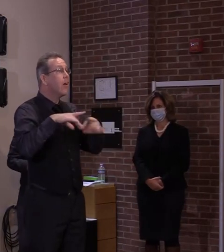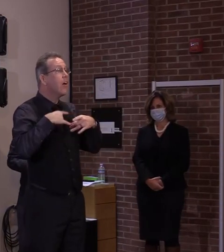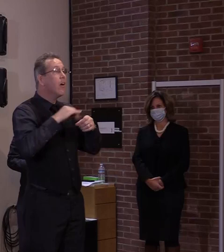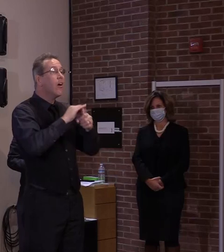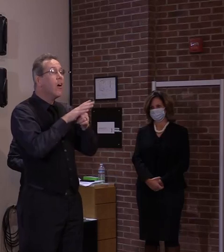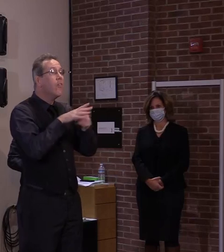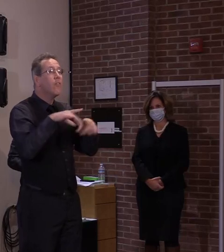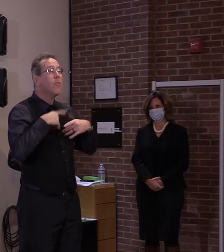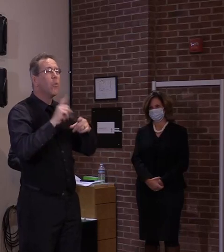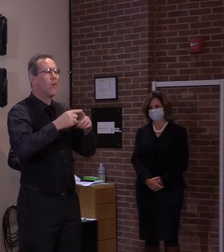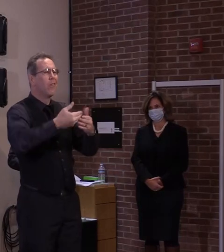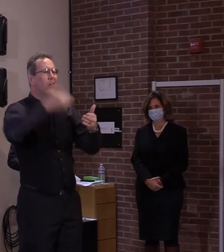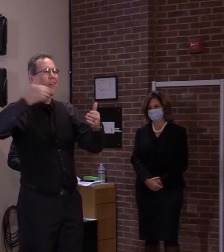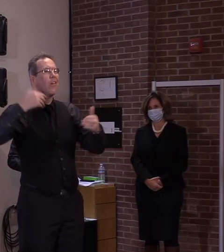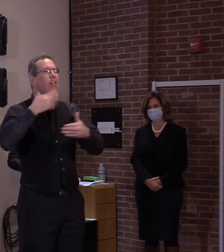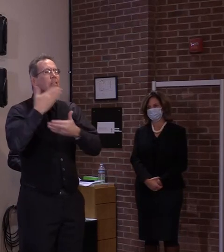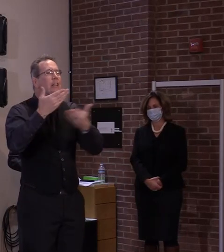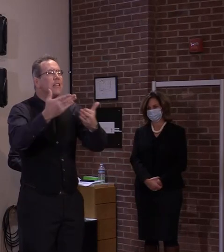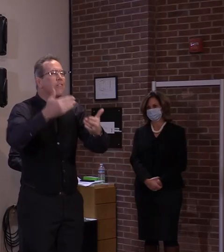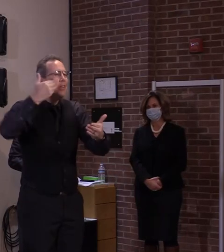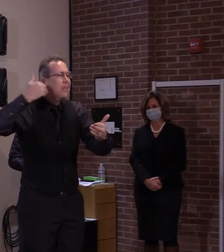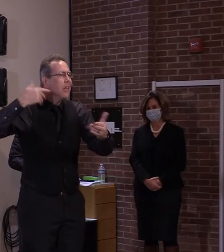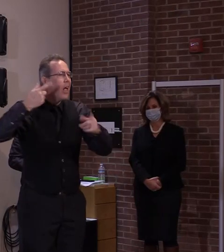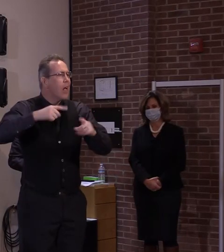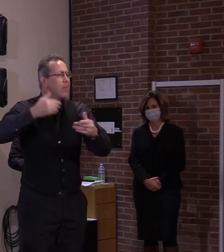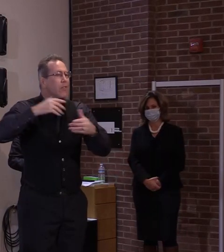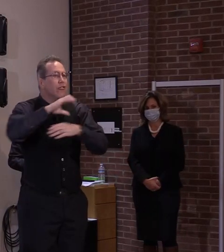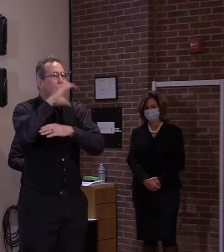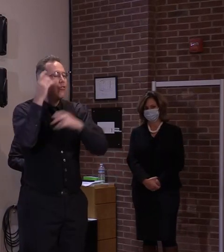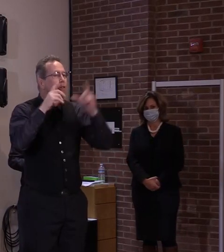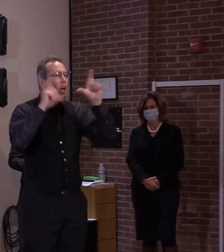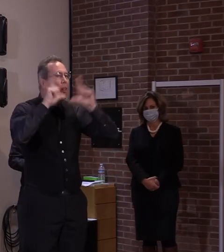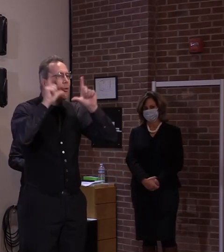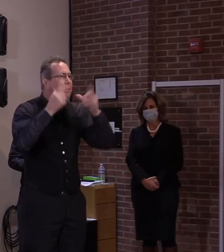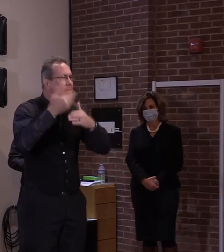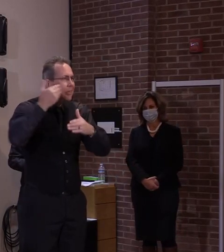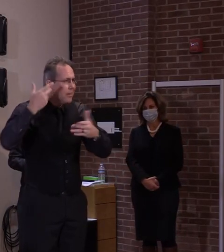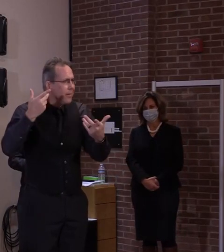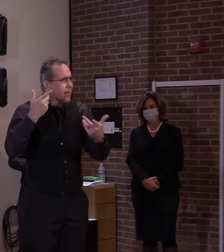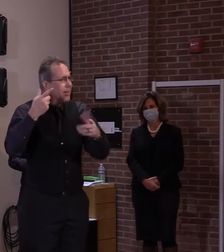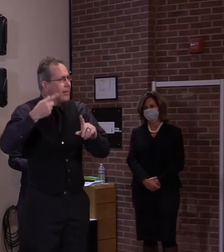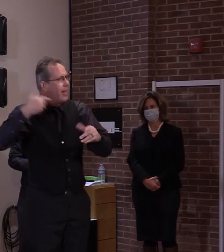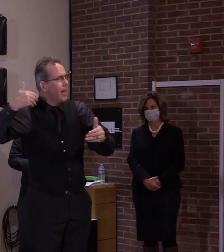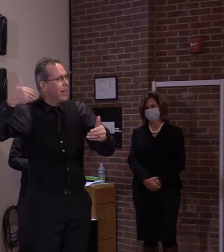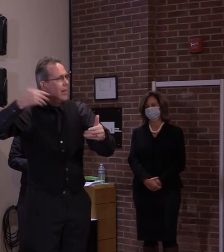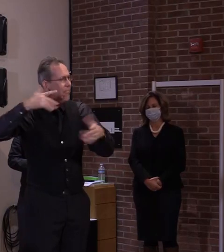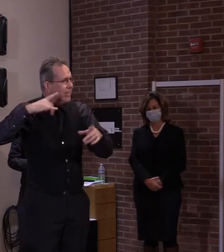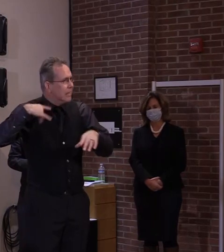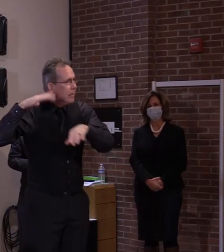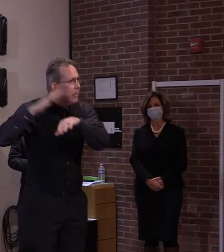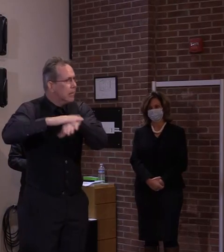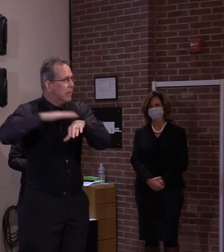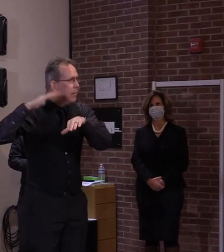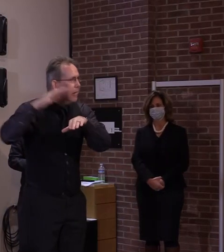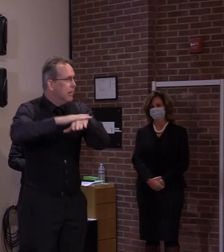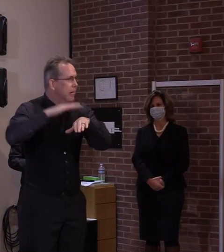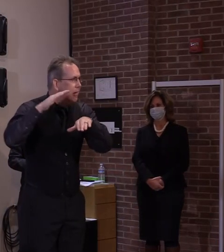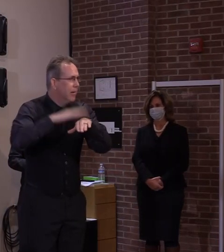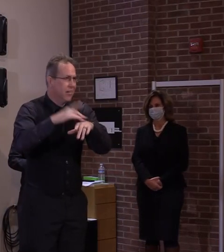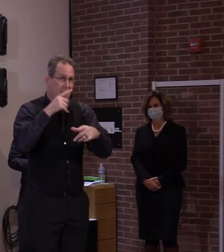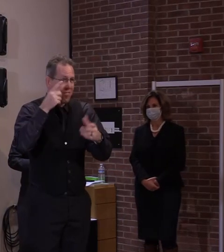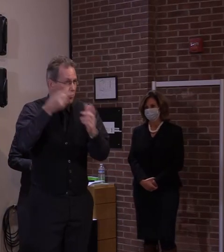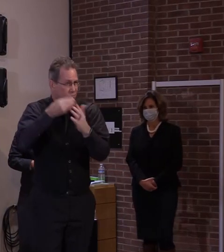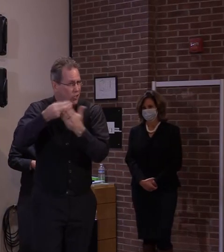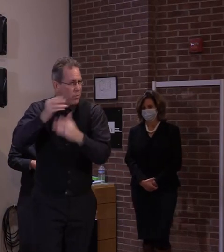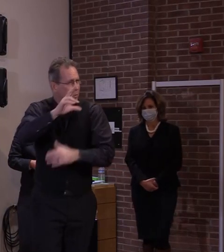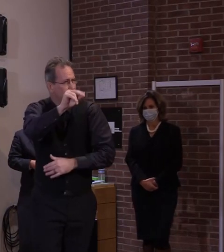Christmas, New Year's, and so forth, Halloween, it's not because of the shopping. It's really